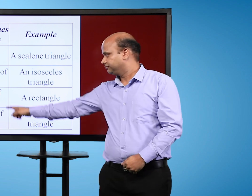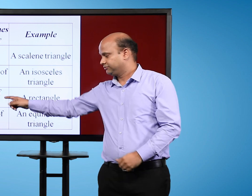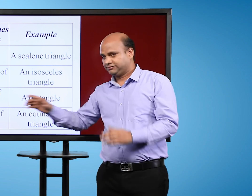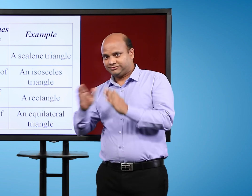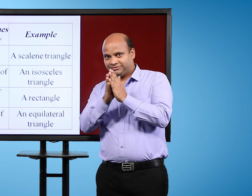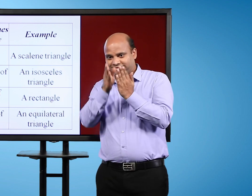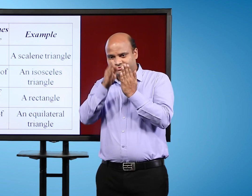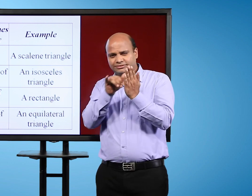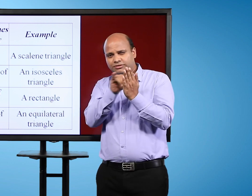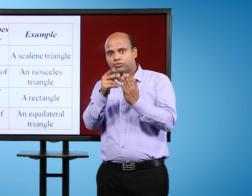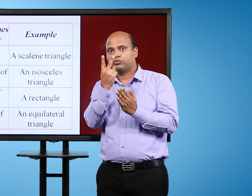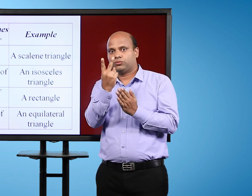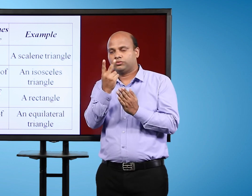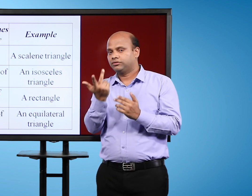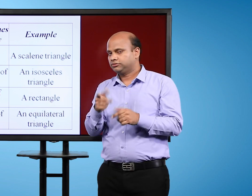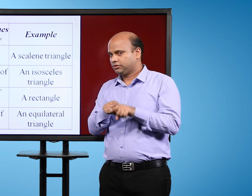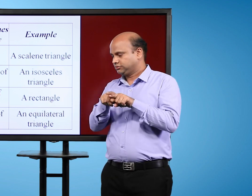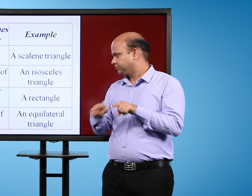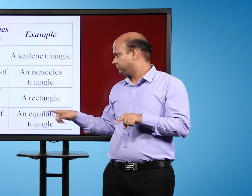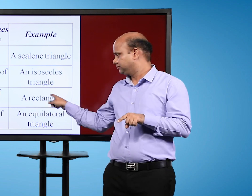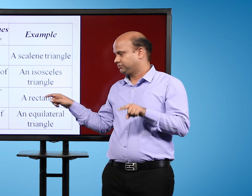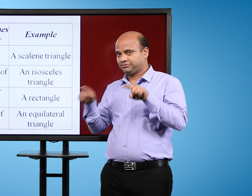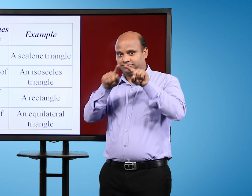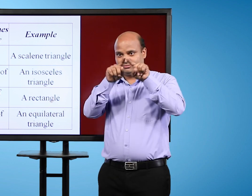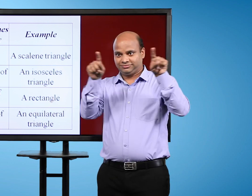Two lines of symmetry. A rectangle.